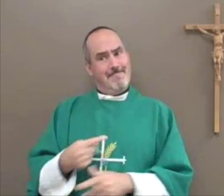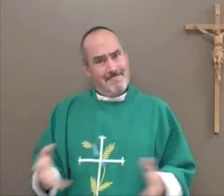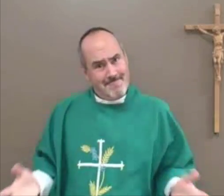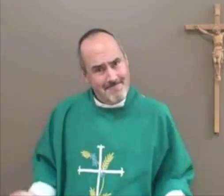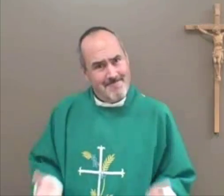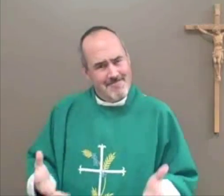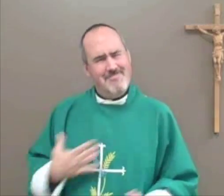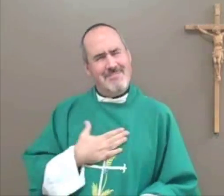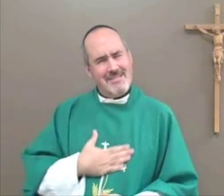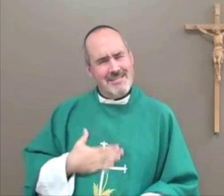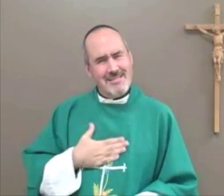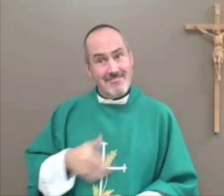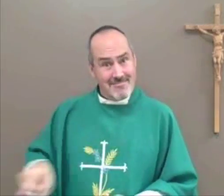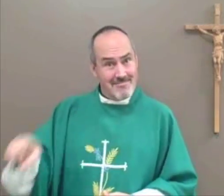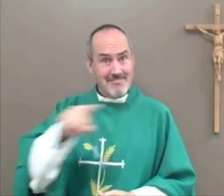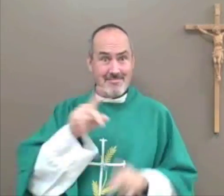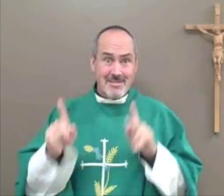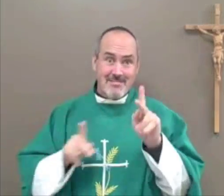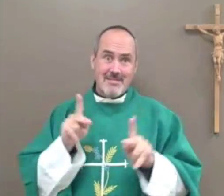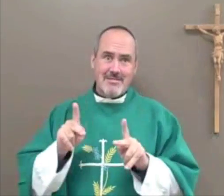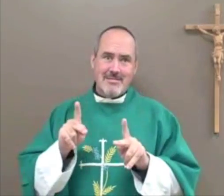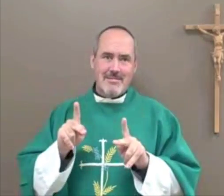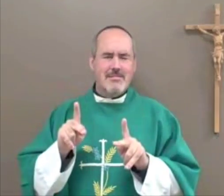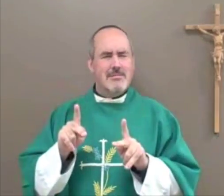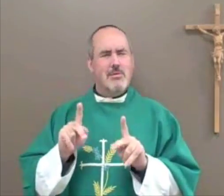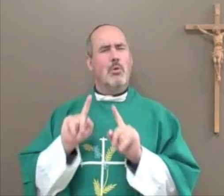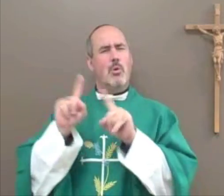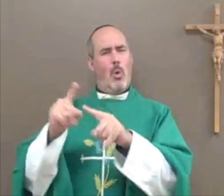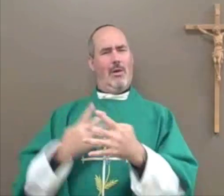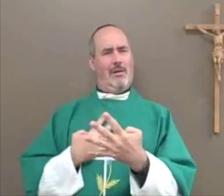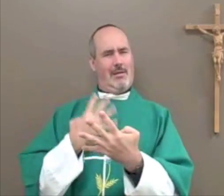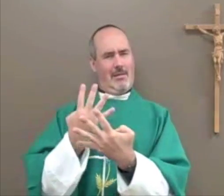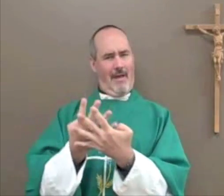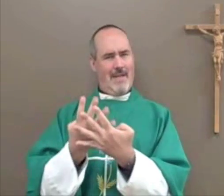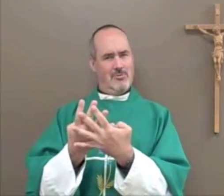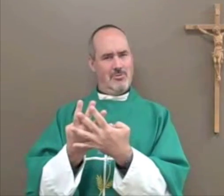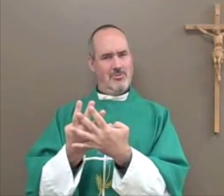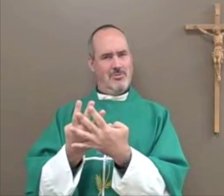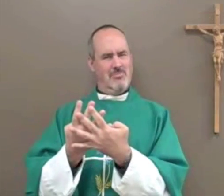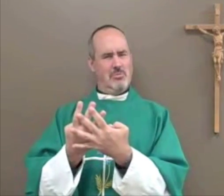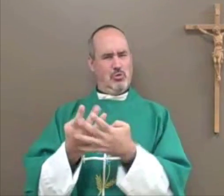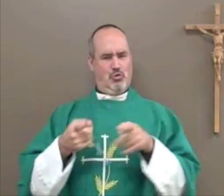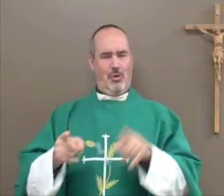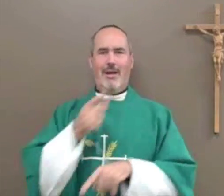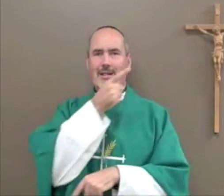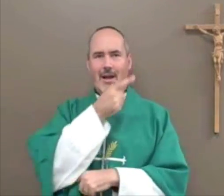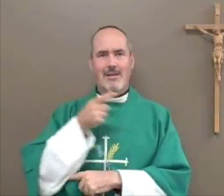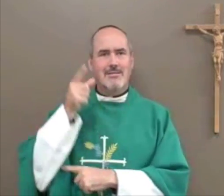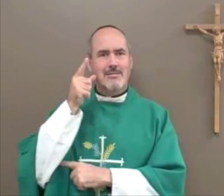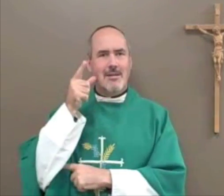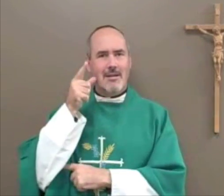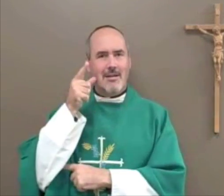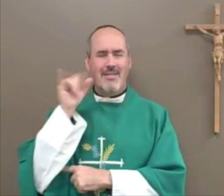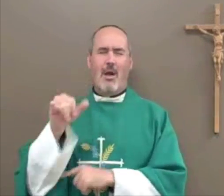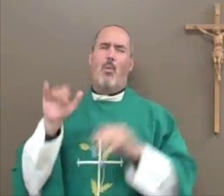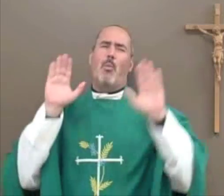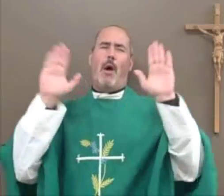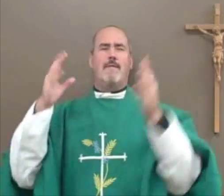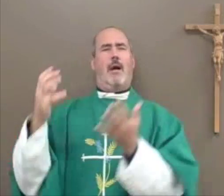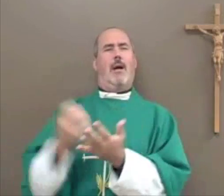I'd like to encourage each of you, please, to think about going to confession during Lent. It's a